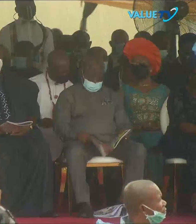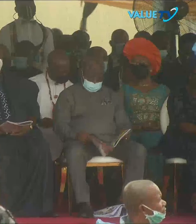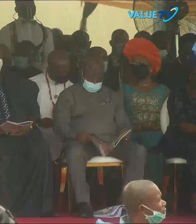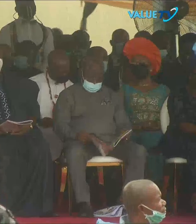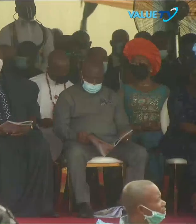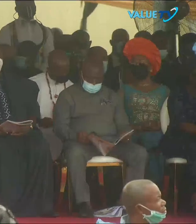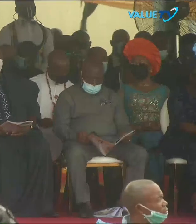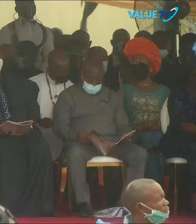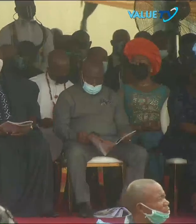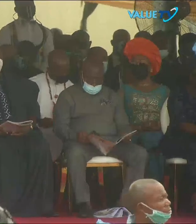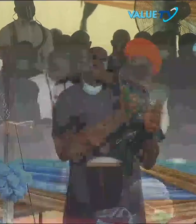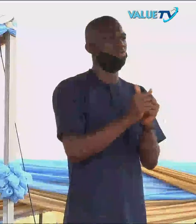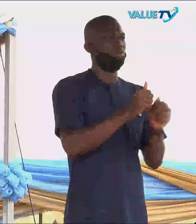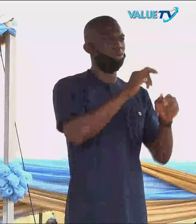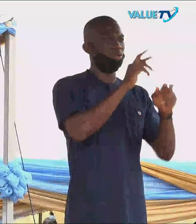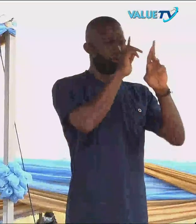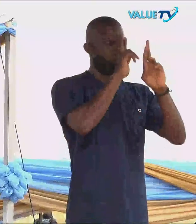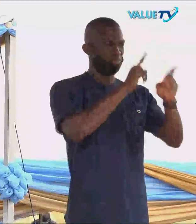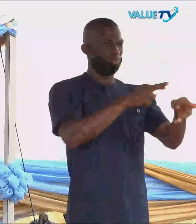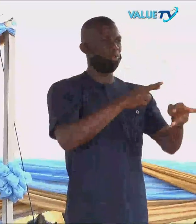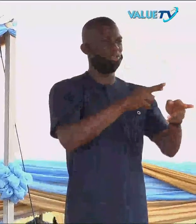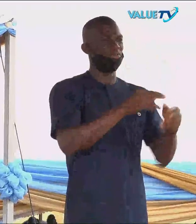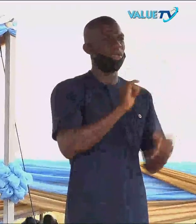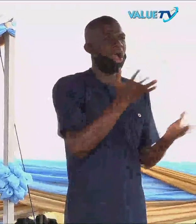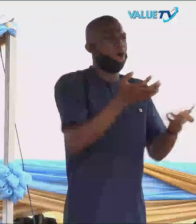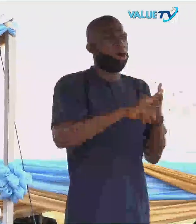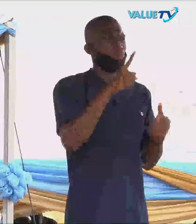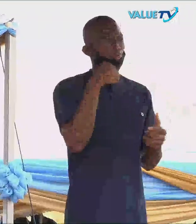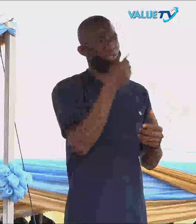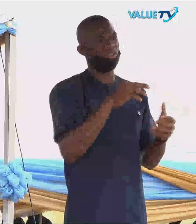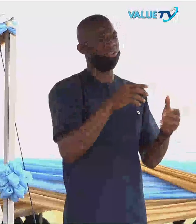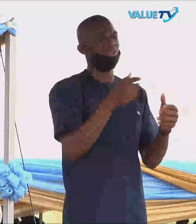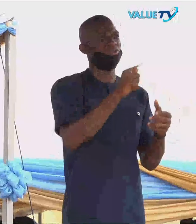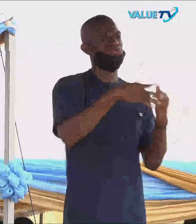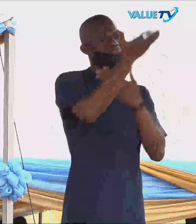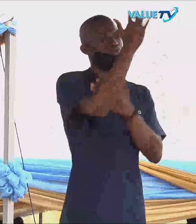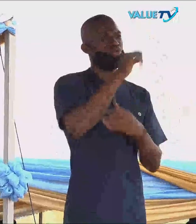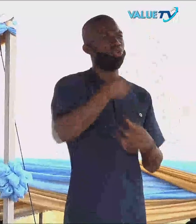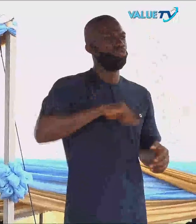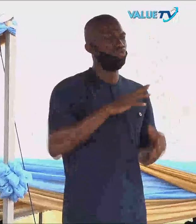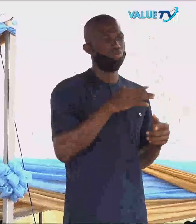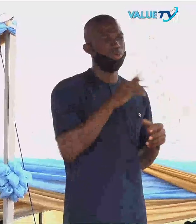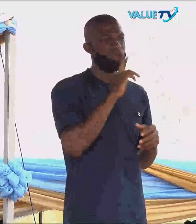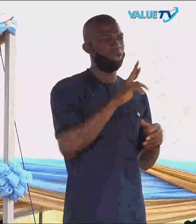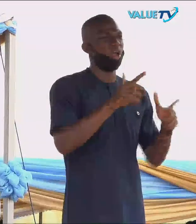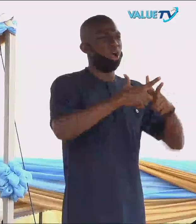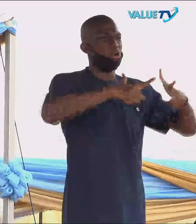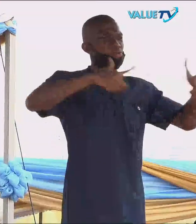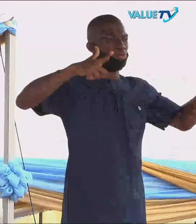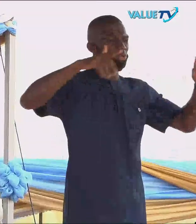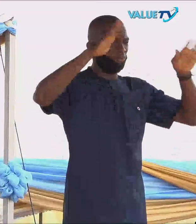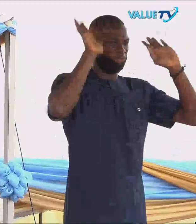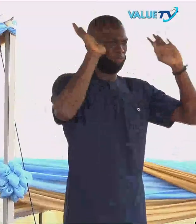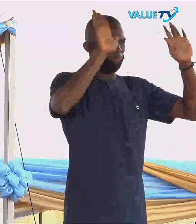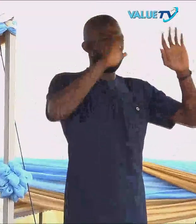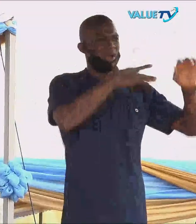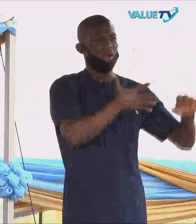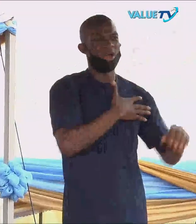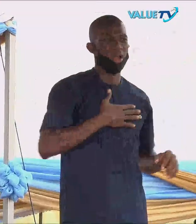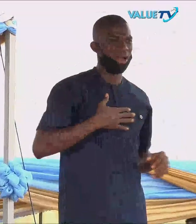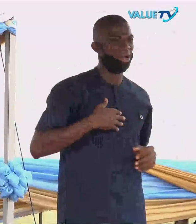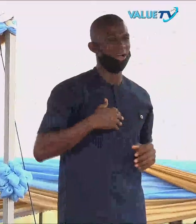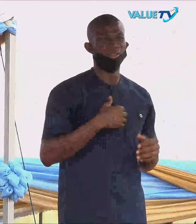him. I want to say to the Lord, we are grateful. And indeed, some of